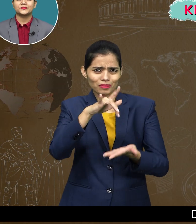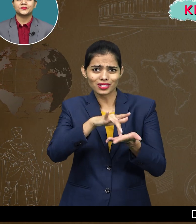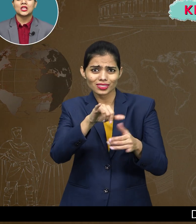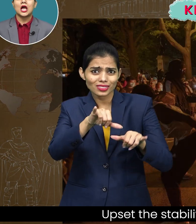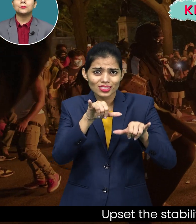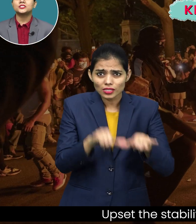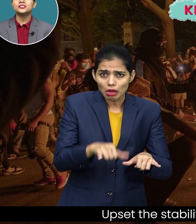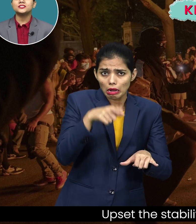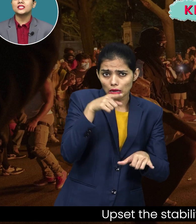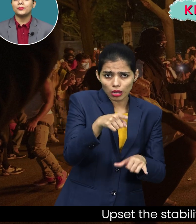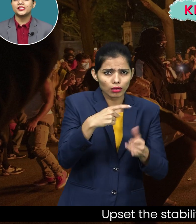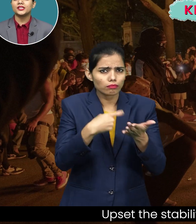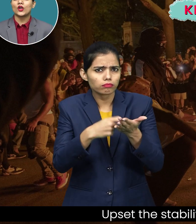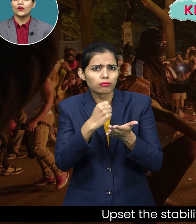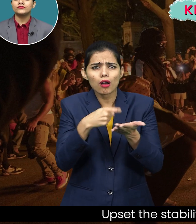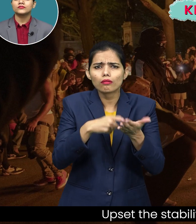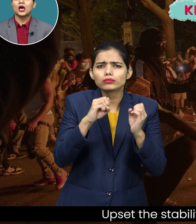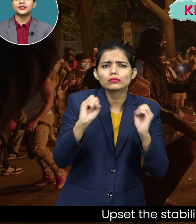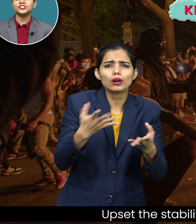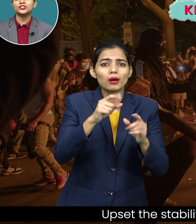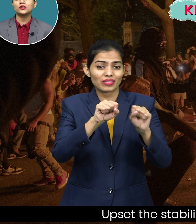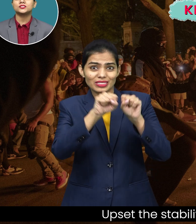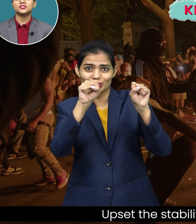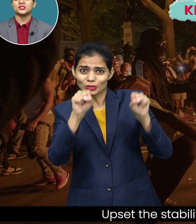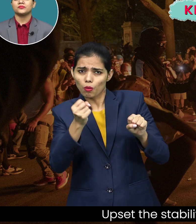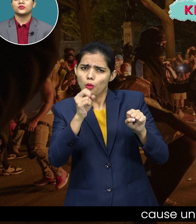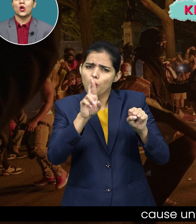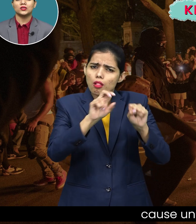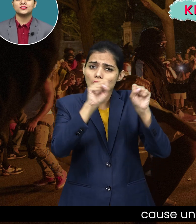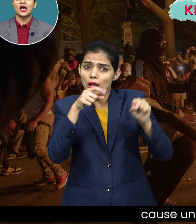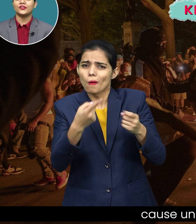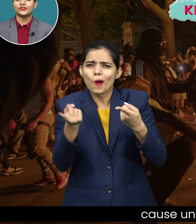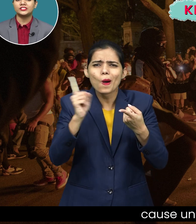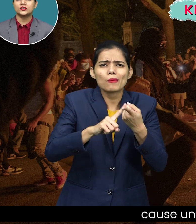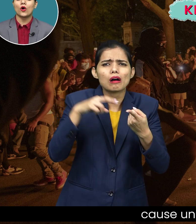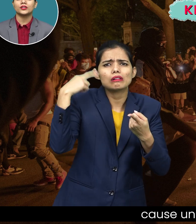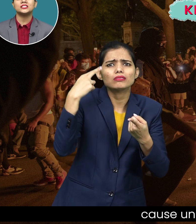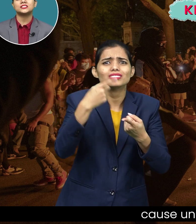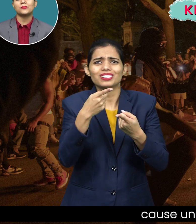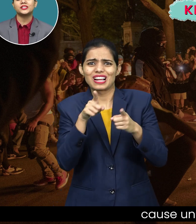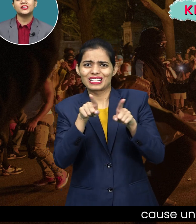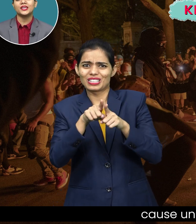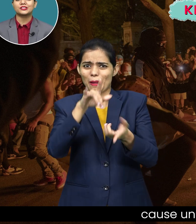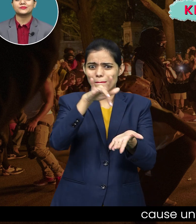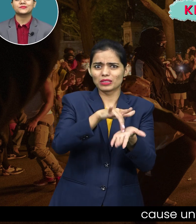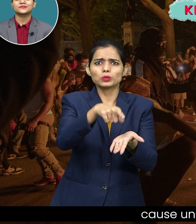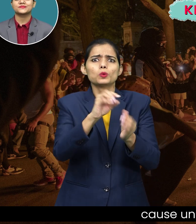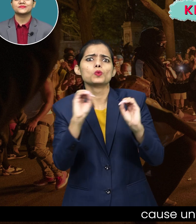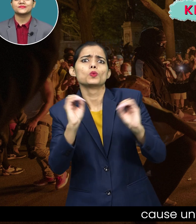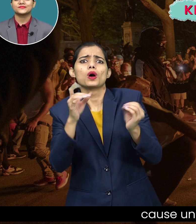Destabilize. Upset the stability of a region or system, cause unrest or instability